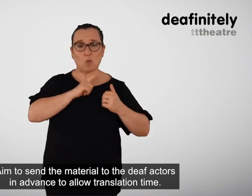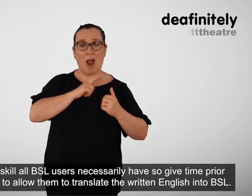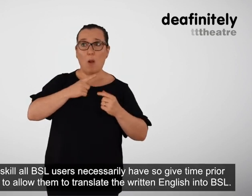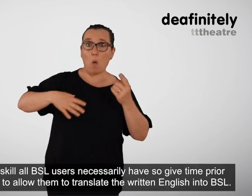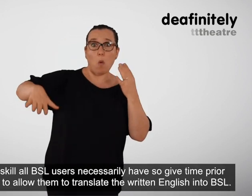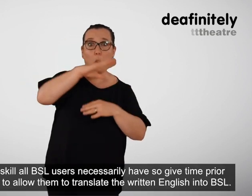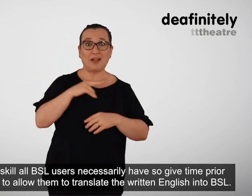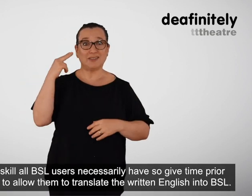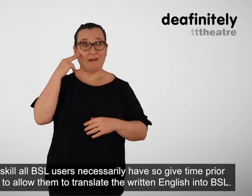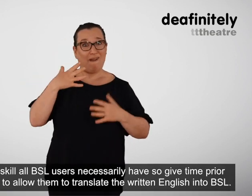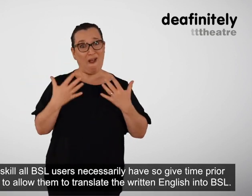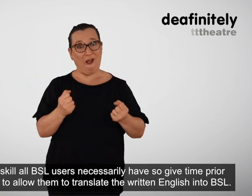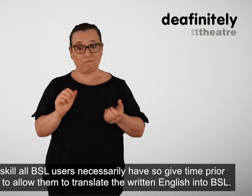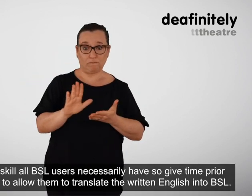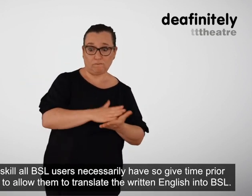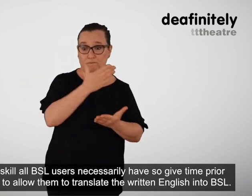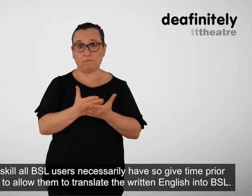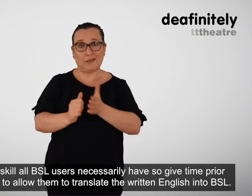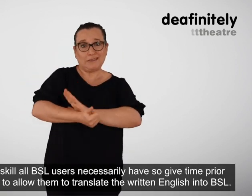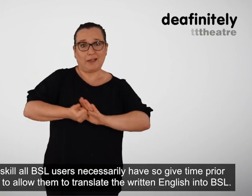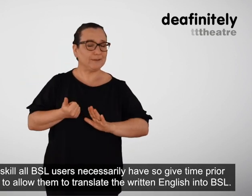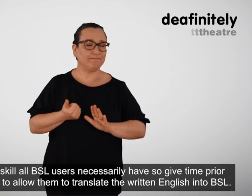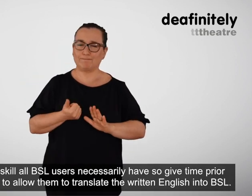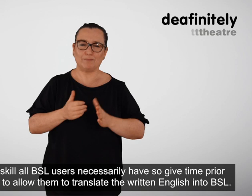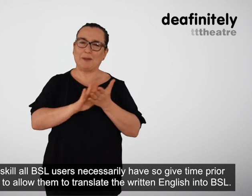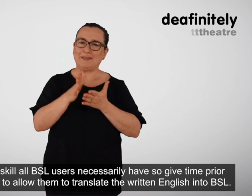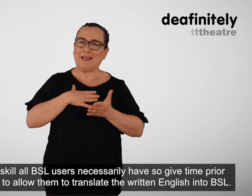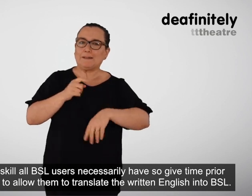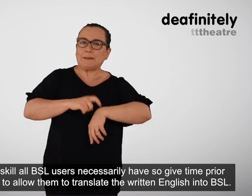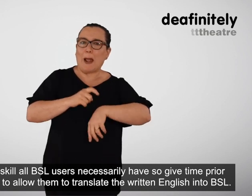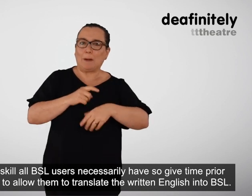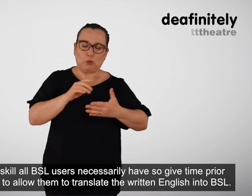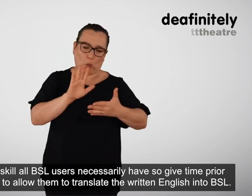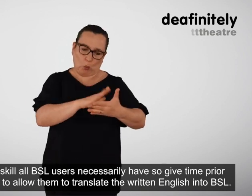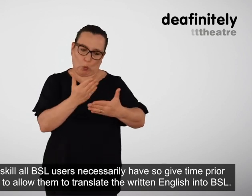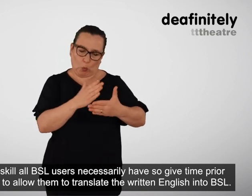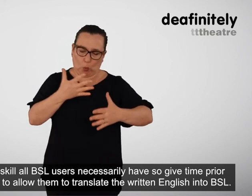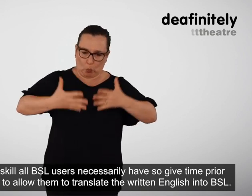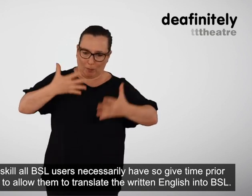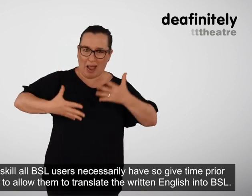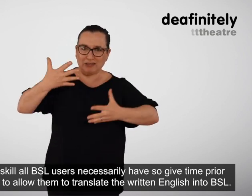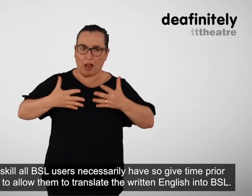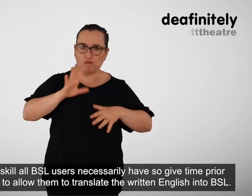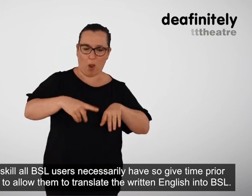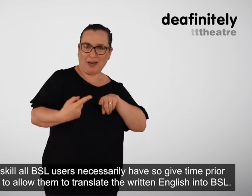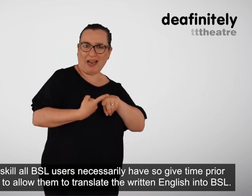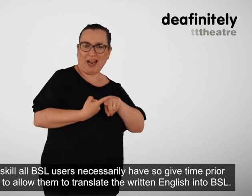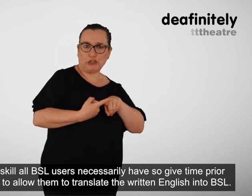This is not a skill all BSL users necessarily have, so give time prior to the audition to allow them to translate the